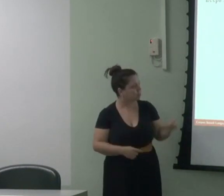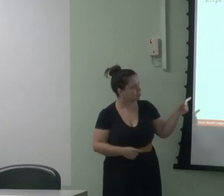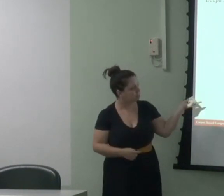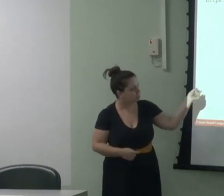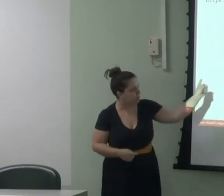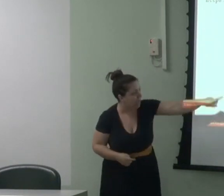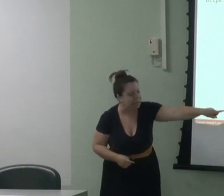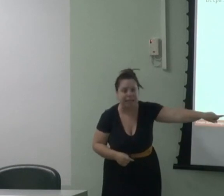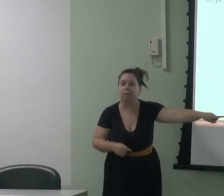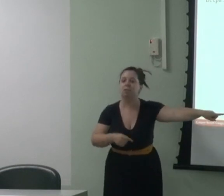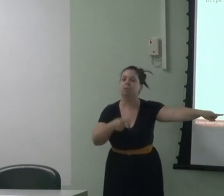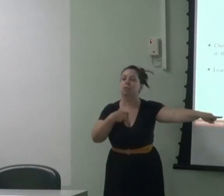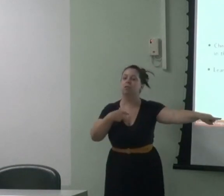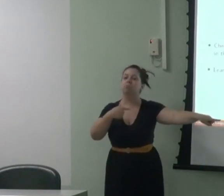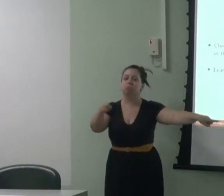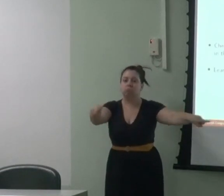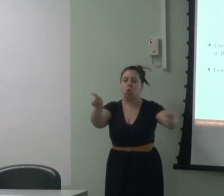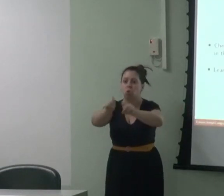a tree structure.